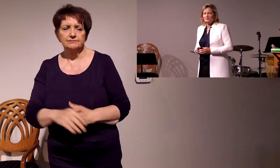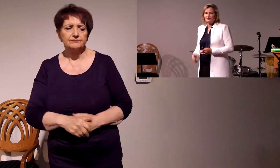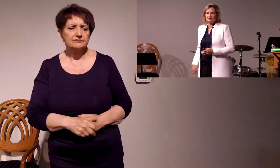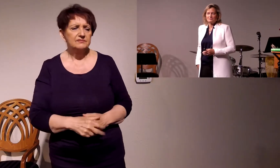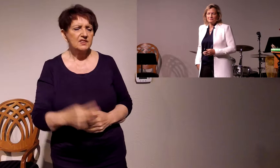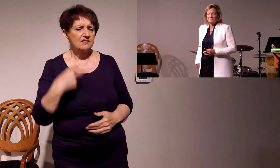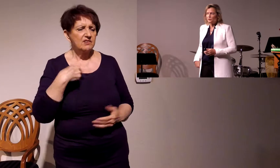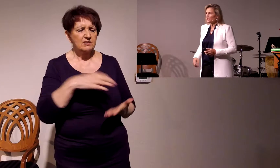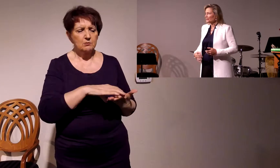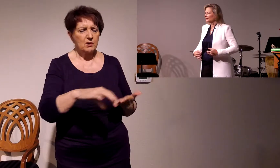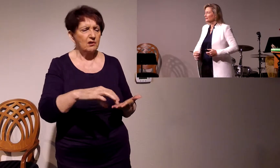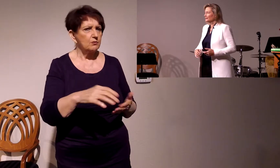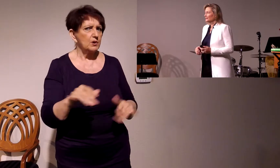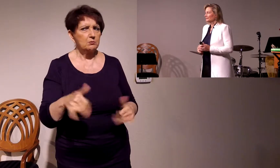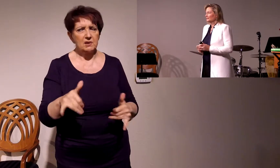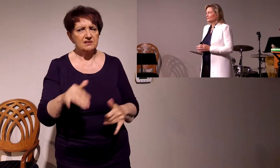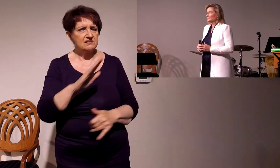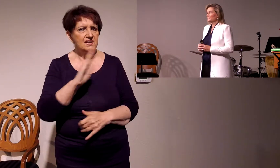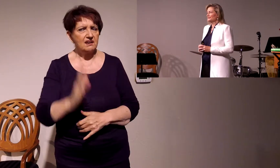card, do we?